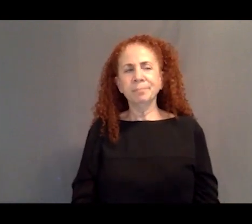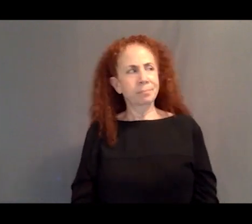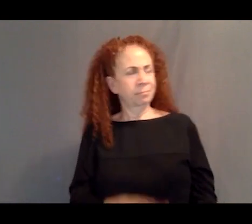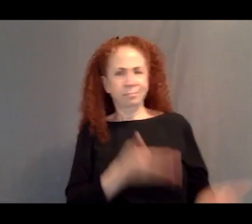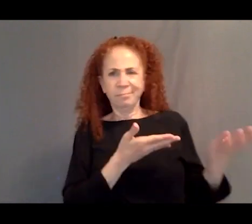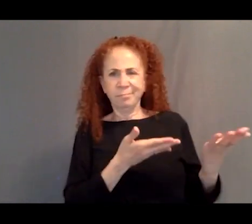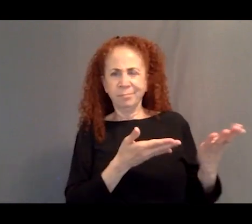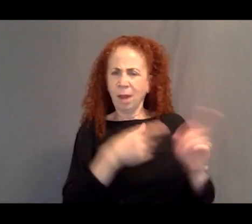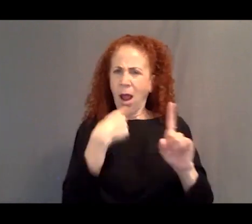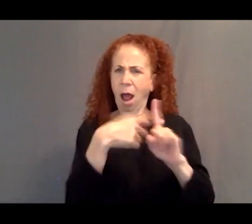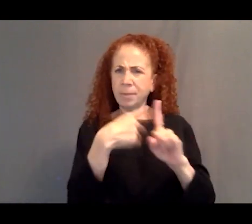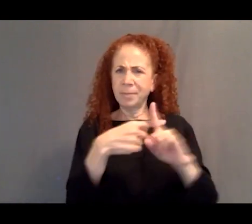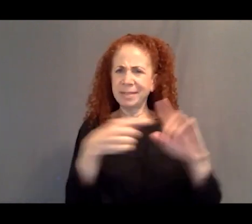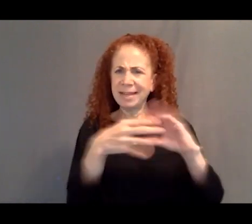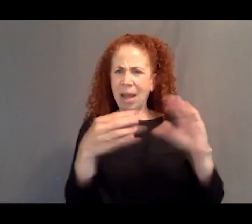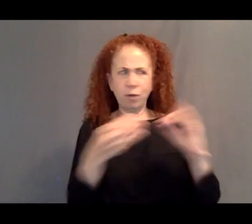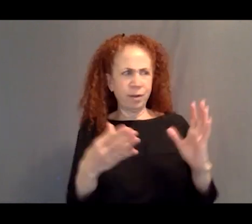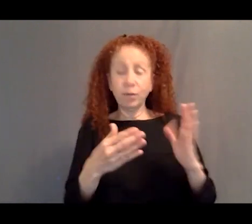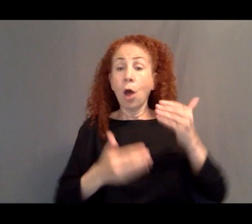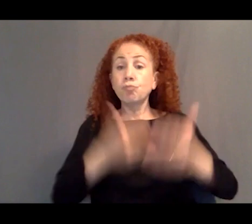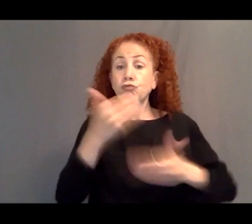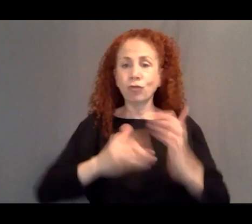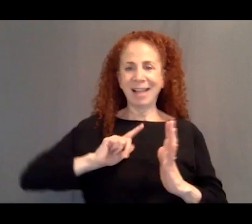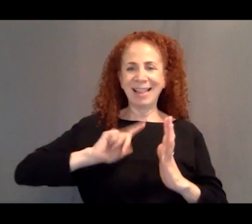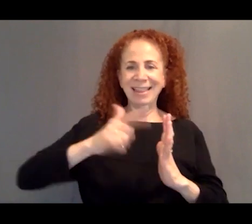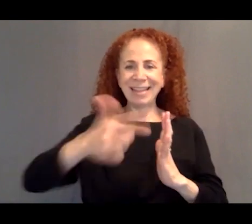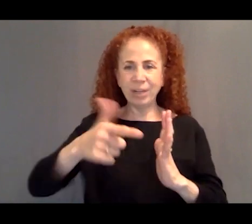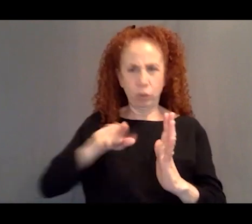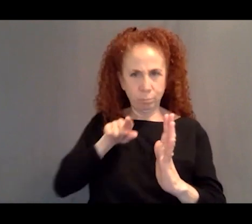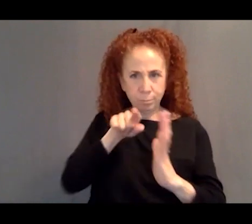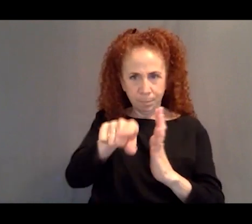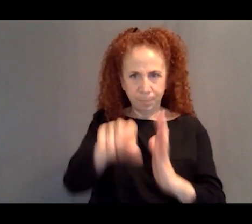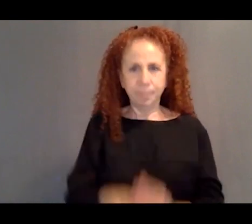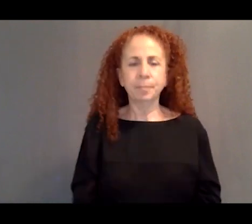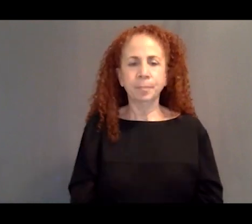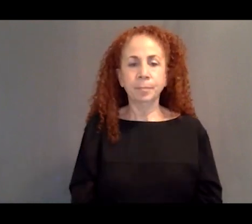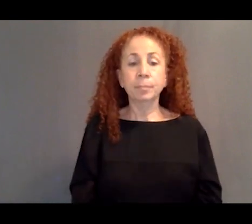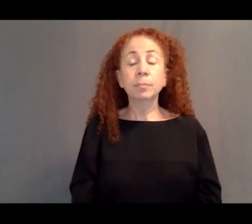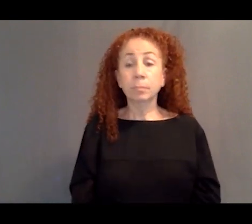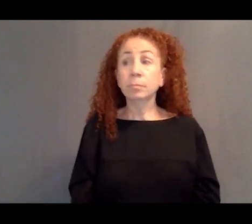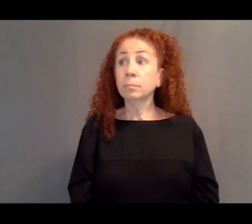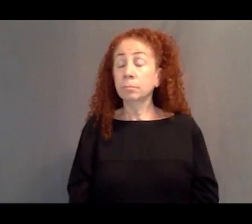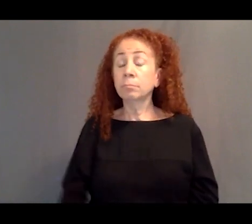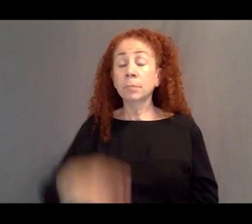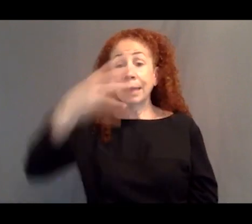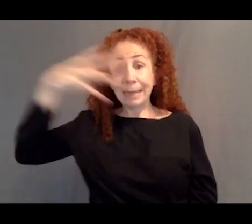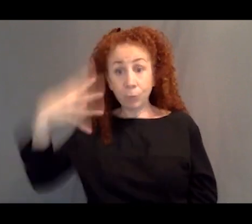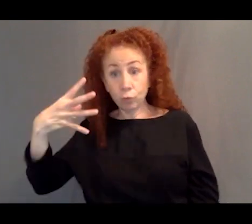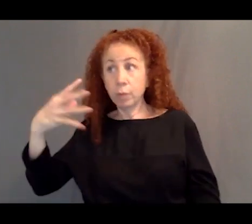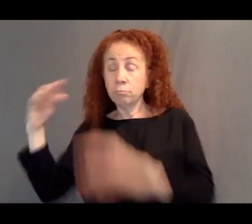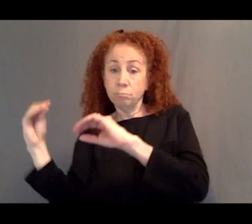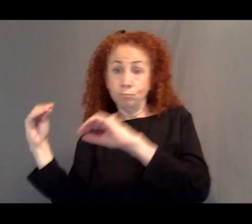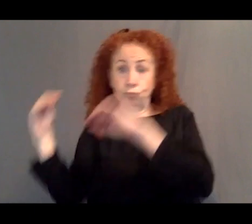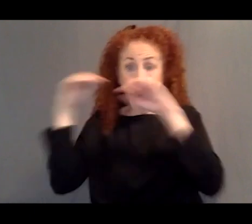optimistic narrative of linear progress. So as immigrants would slowly shift away